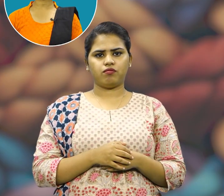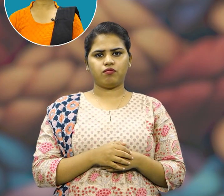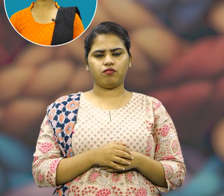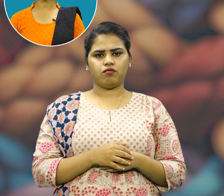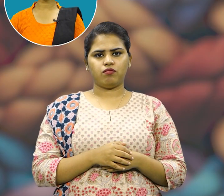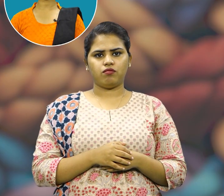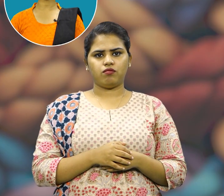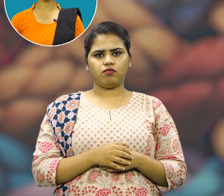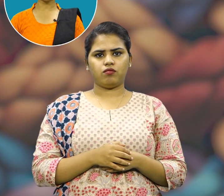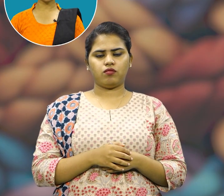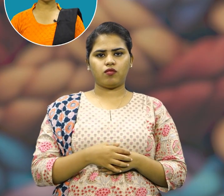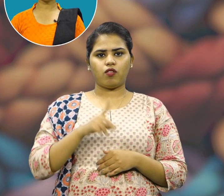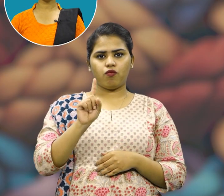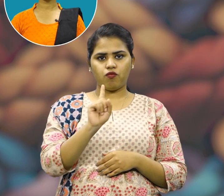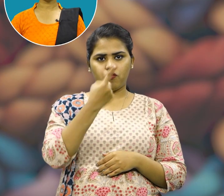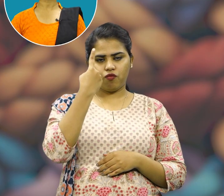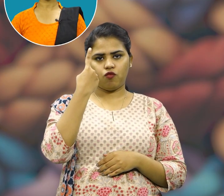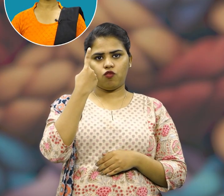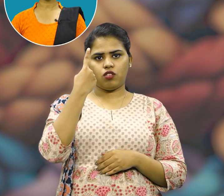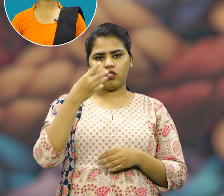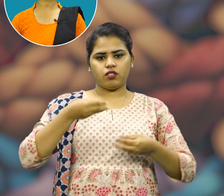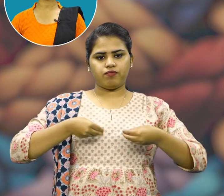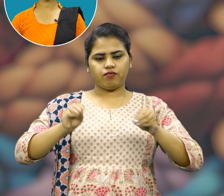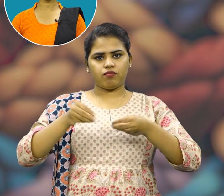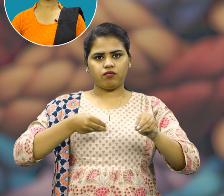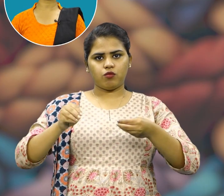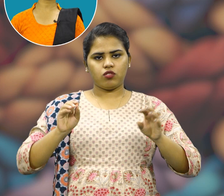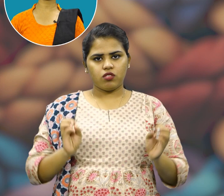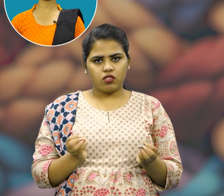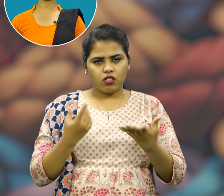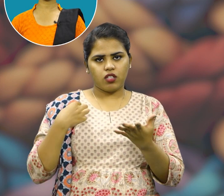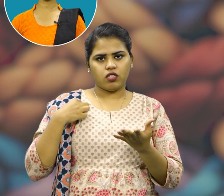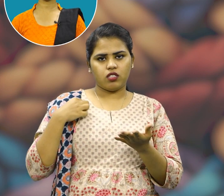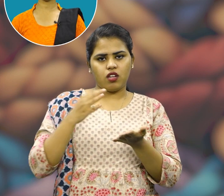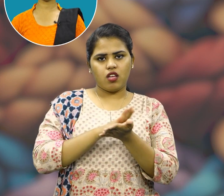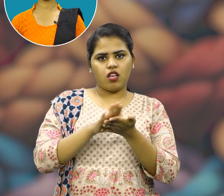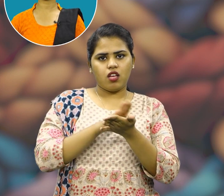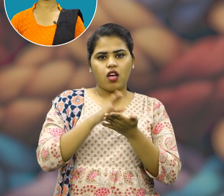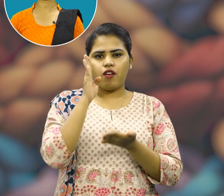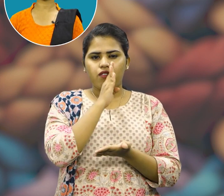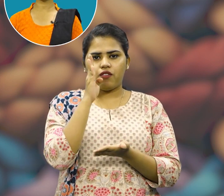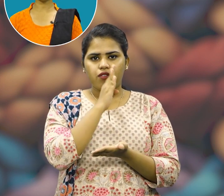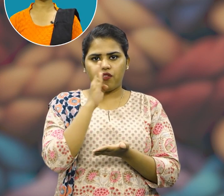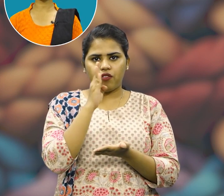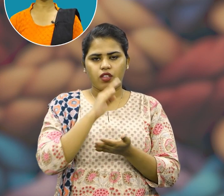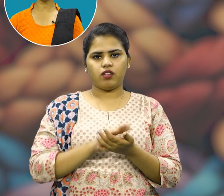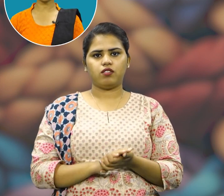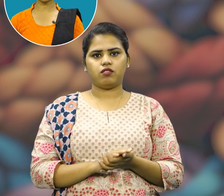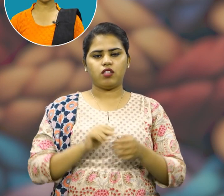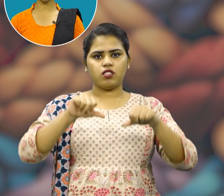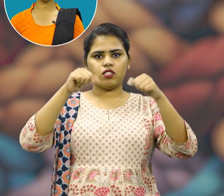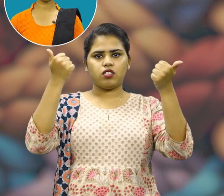The first commercial production of artificial silk was achieved